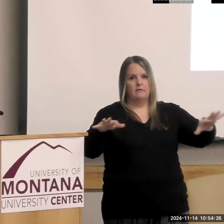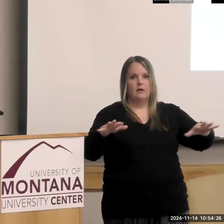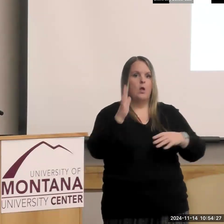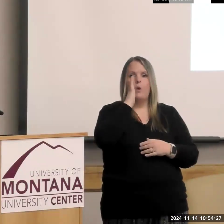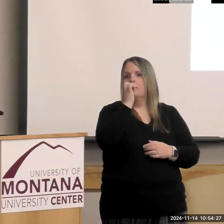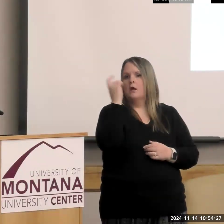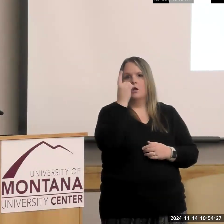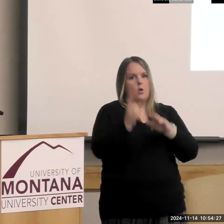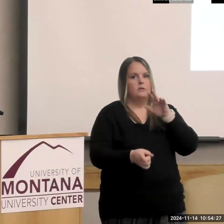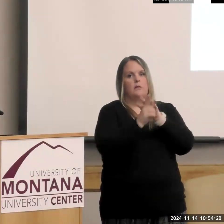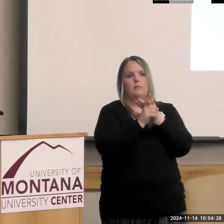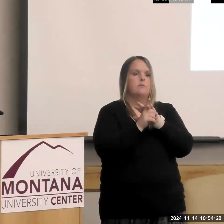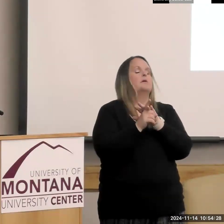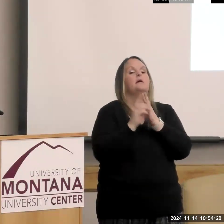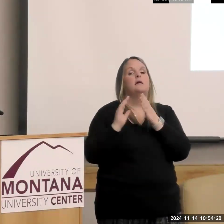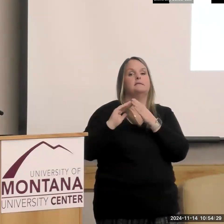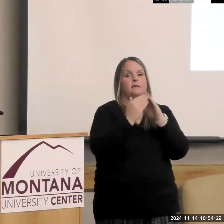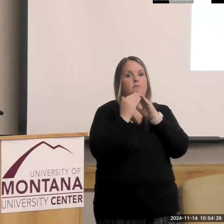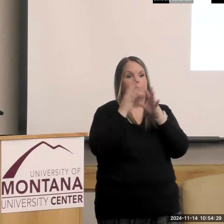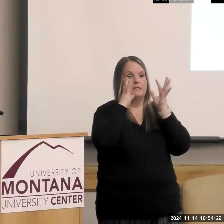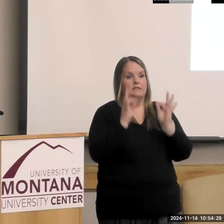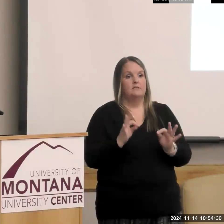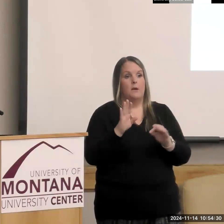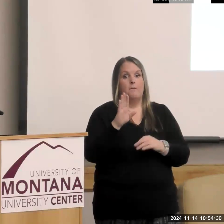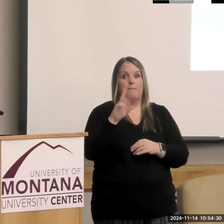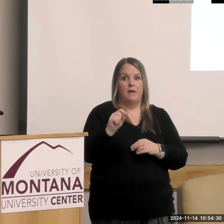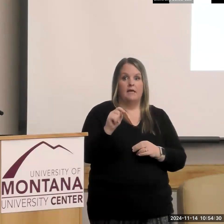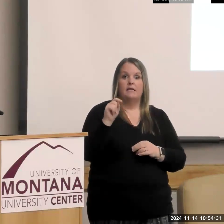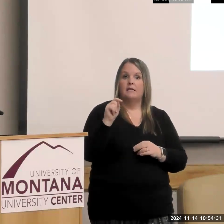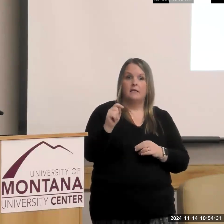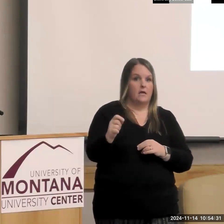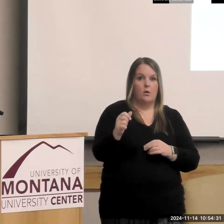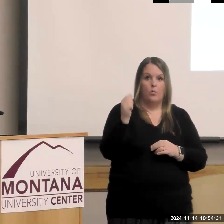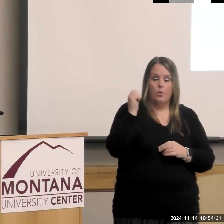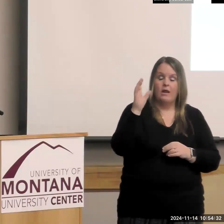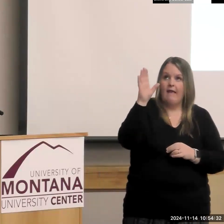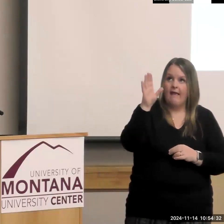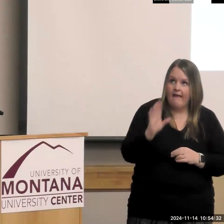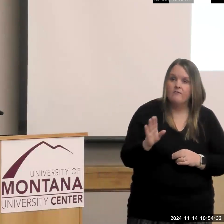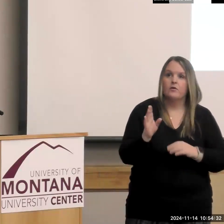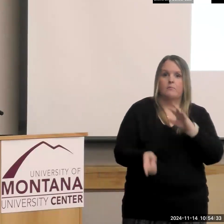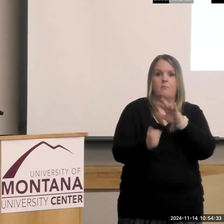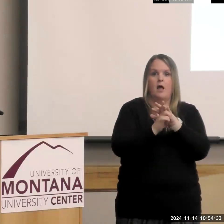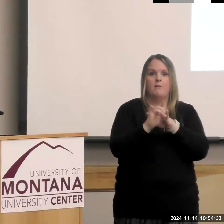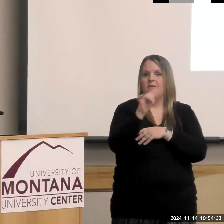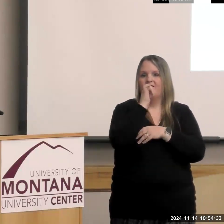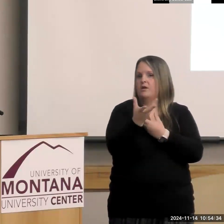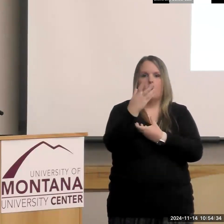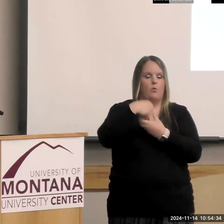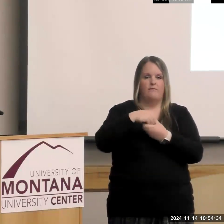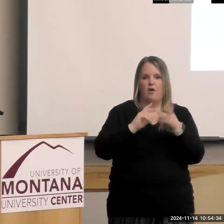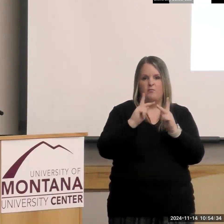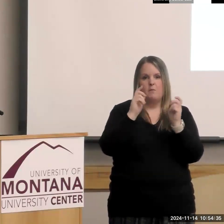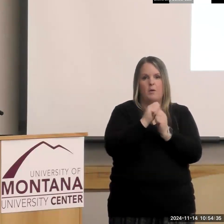always pop up, right? It's a community's decision. But if it won't pop up if we don't involve folks with intellectual